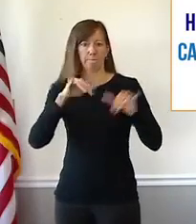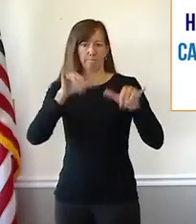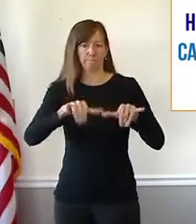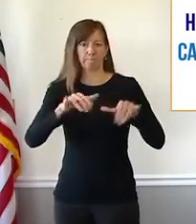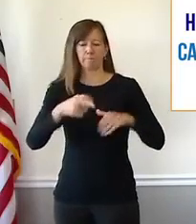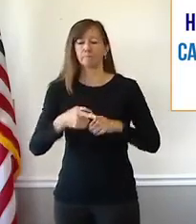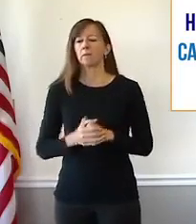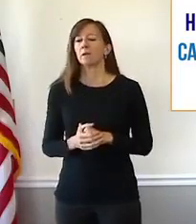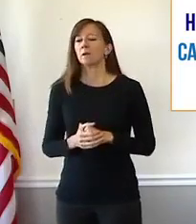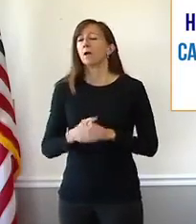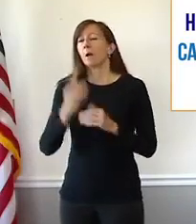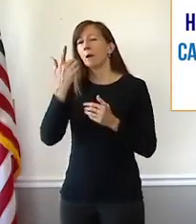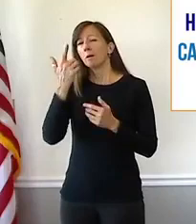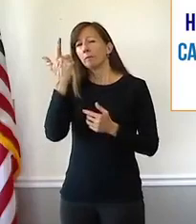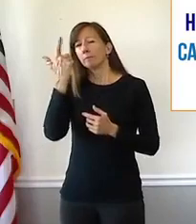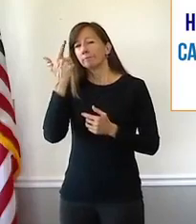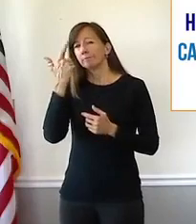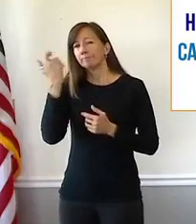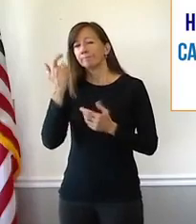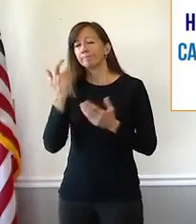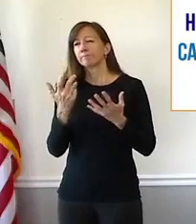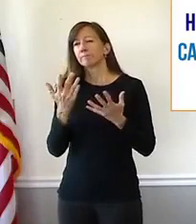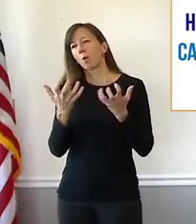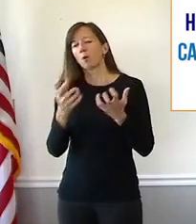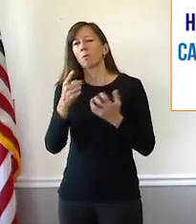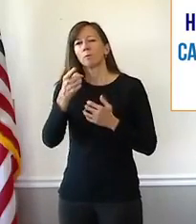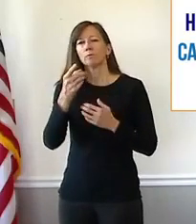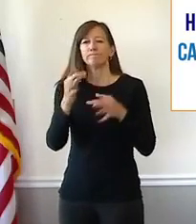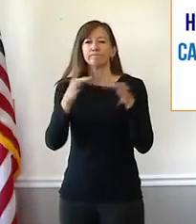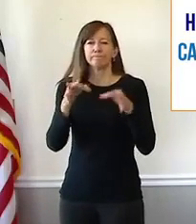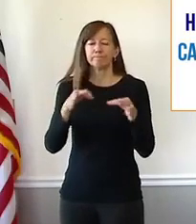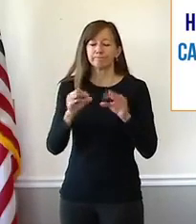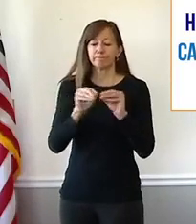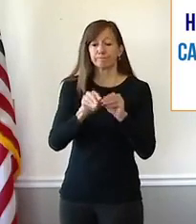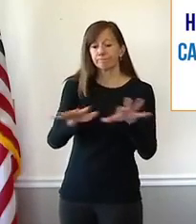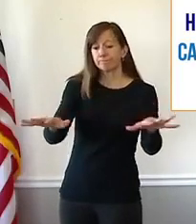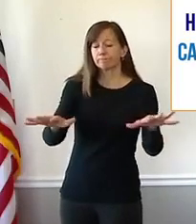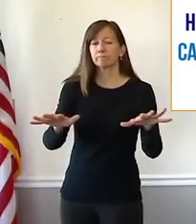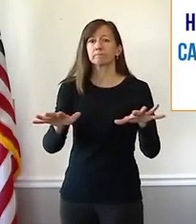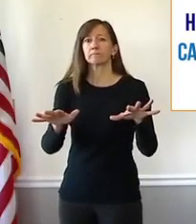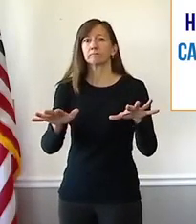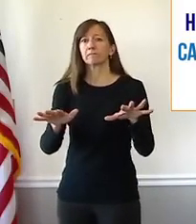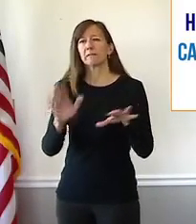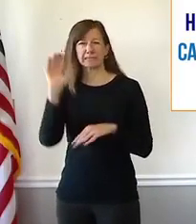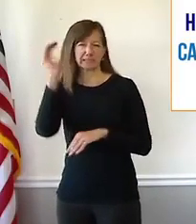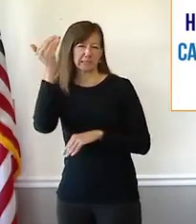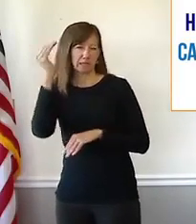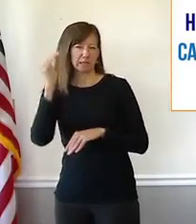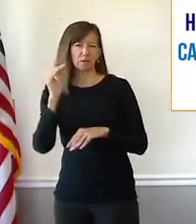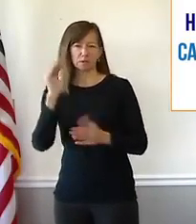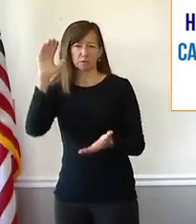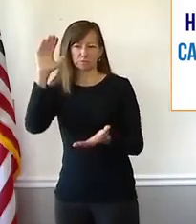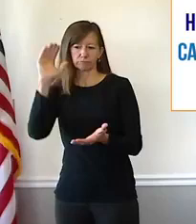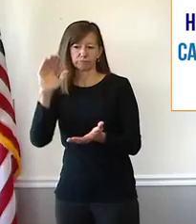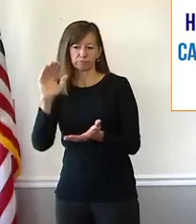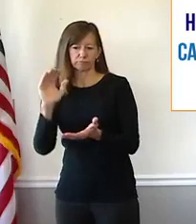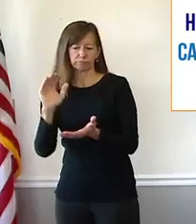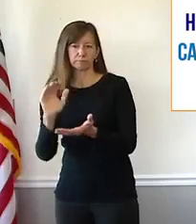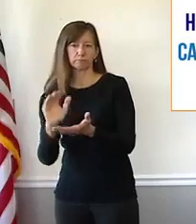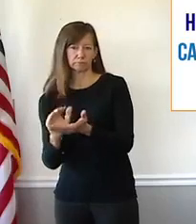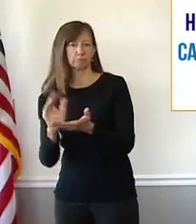the disease at Hedgewood seems to have slowed, and the steps the management and